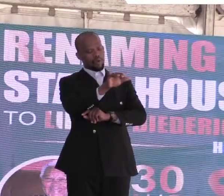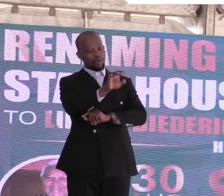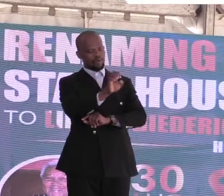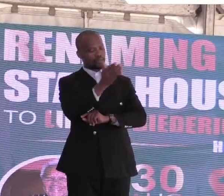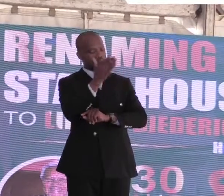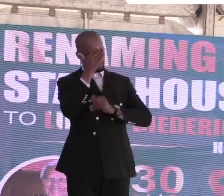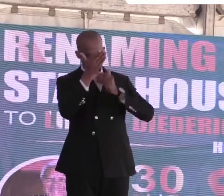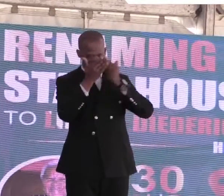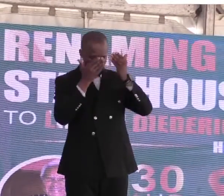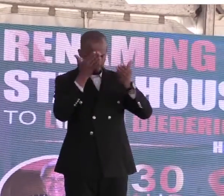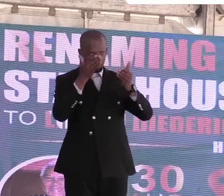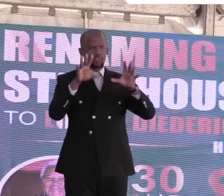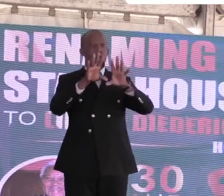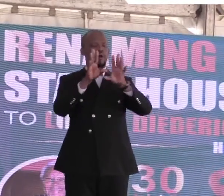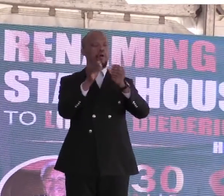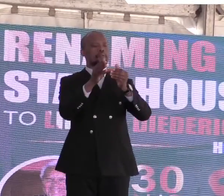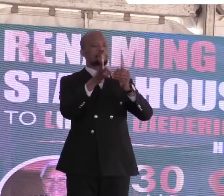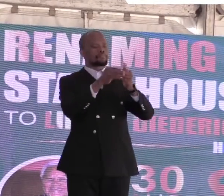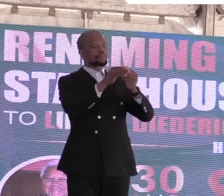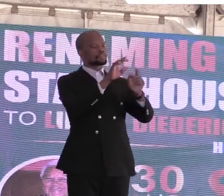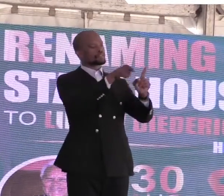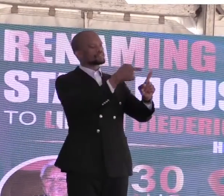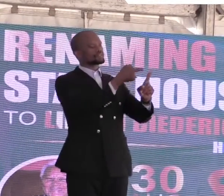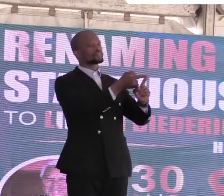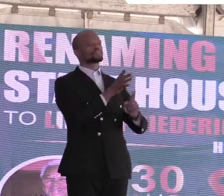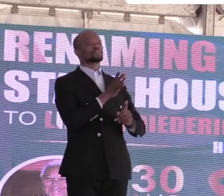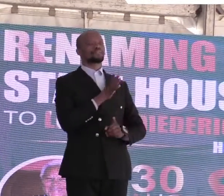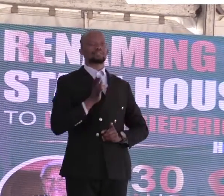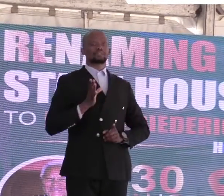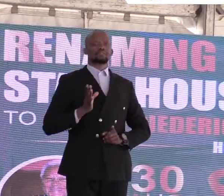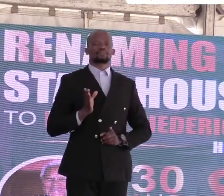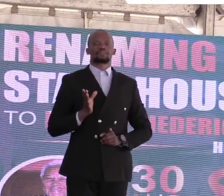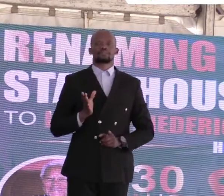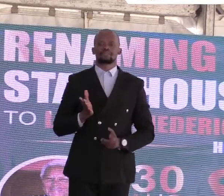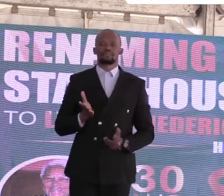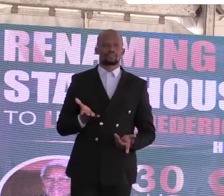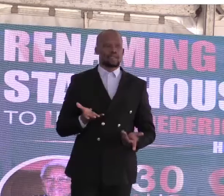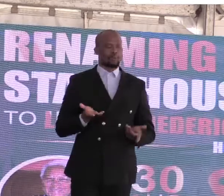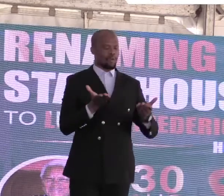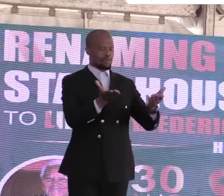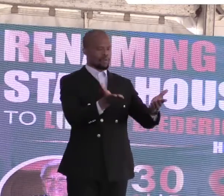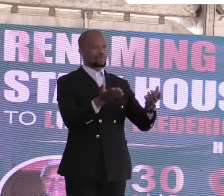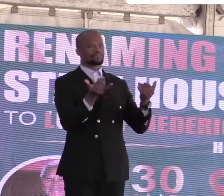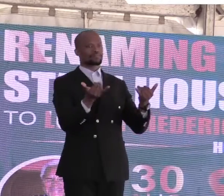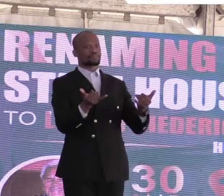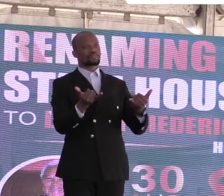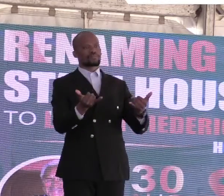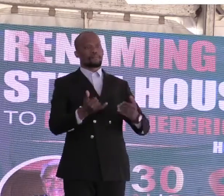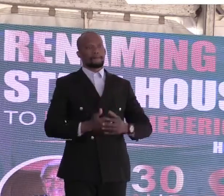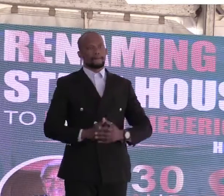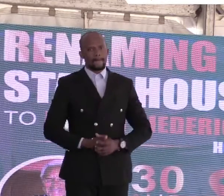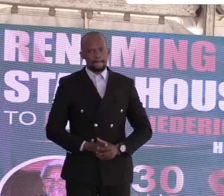Greetings to all members of the Executive Council present here today.